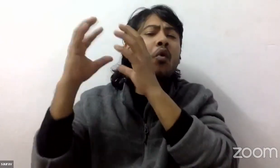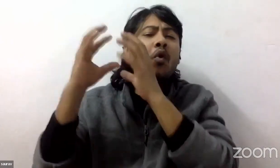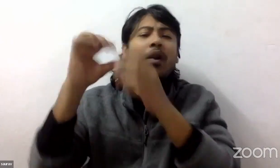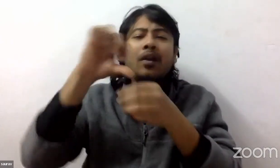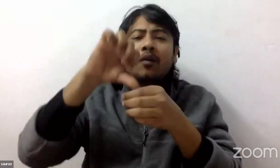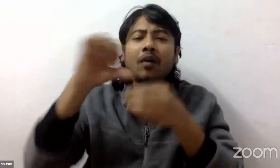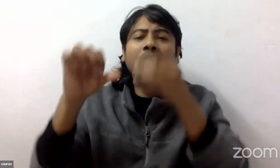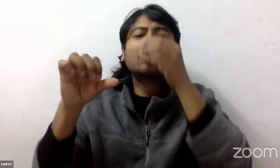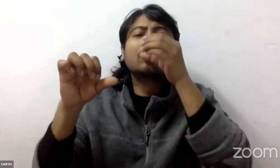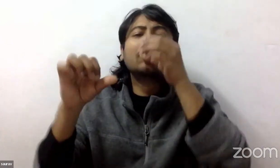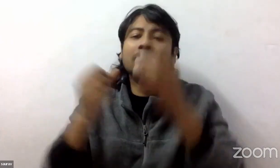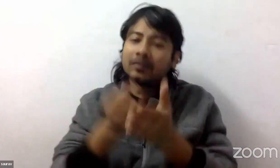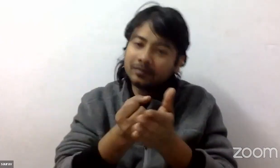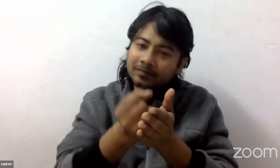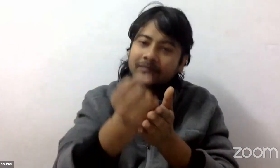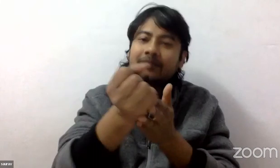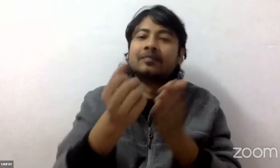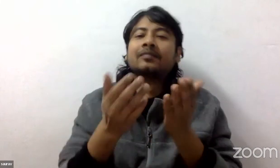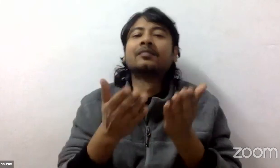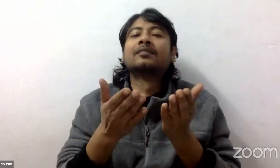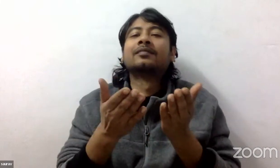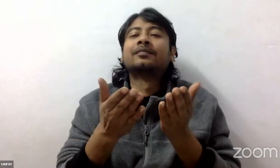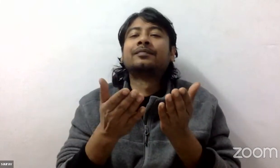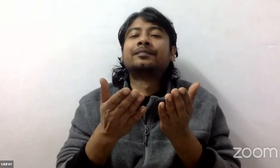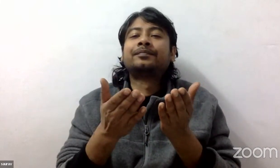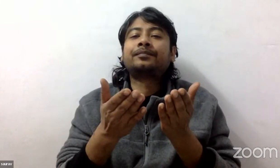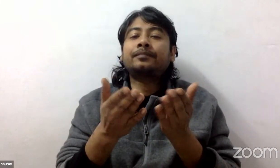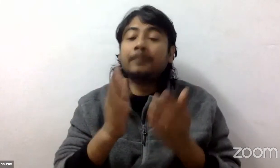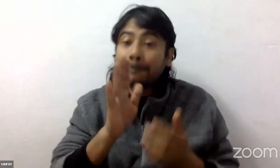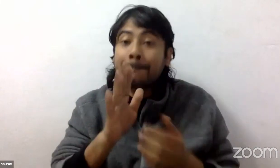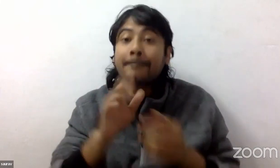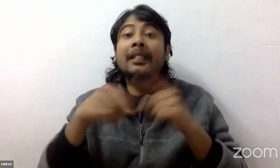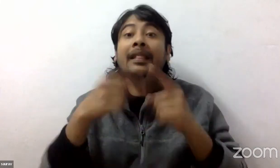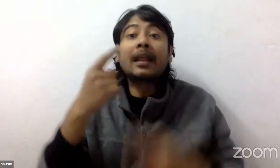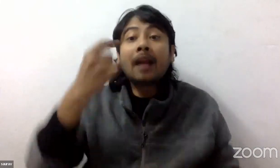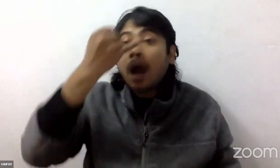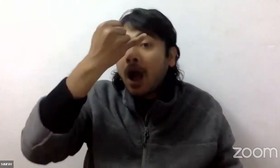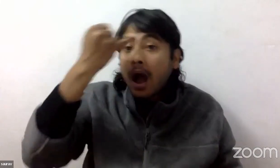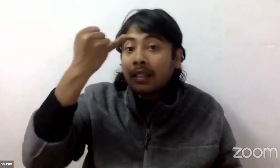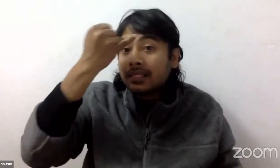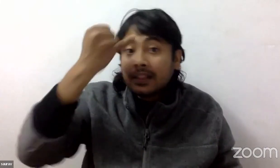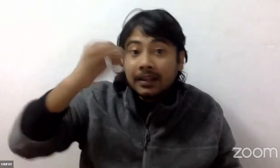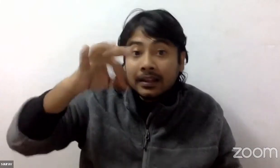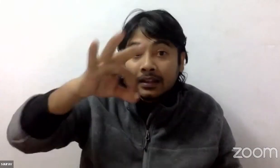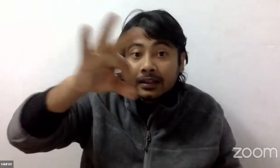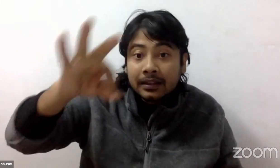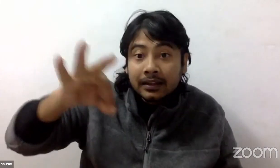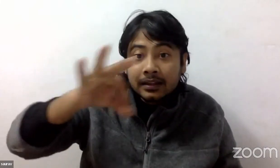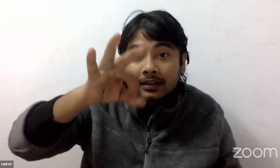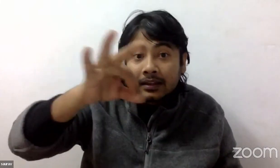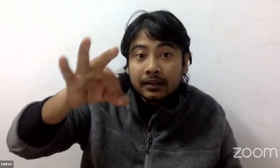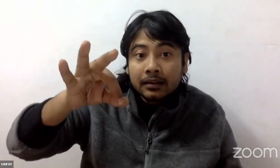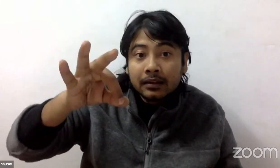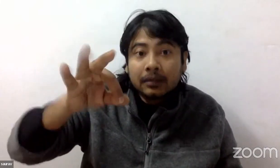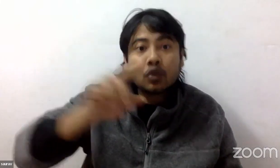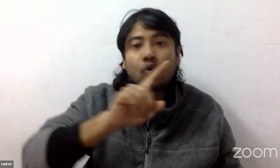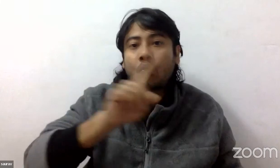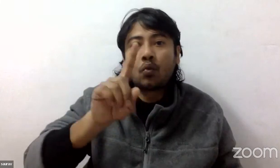is grounded in machines where sometimes they grind wheat also. So that is why we are not sure of turmeric. So we try to